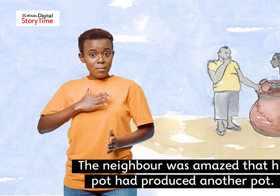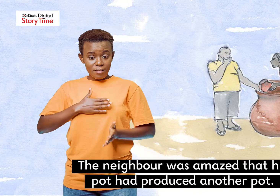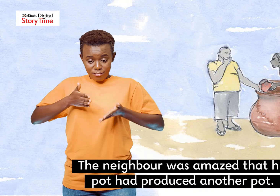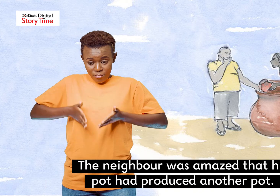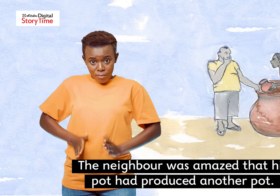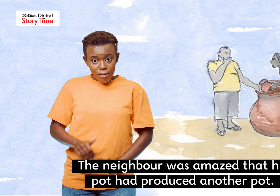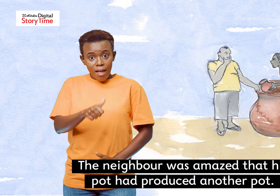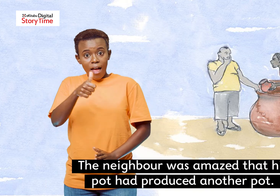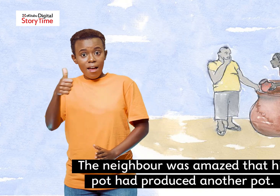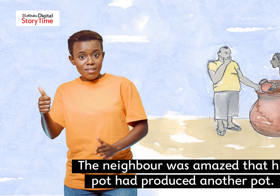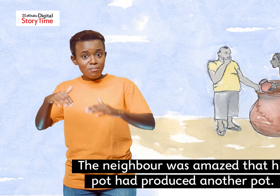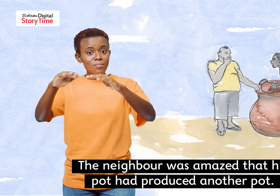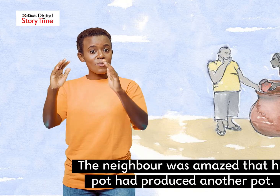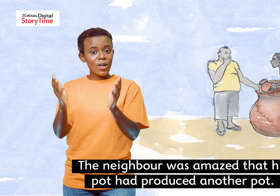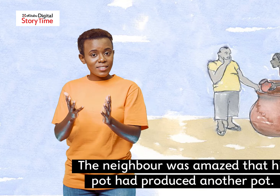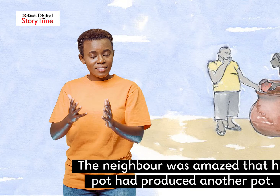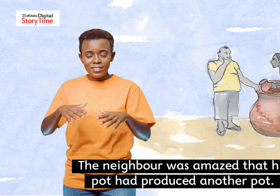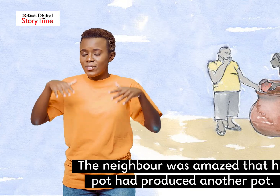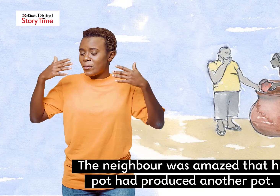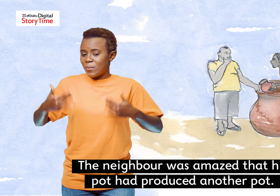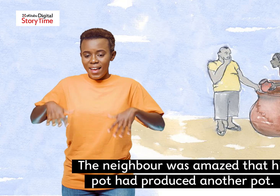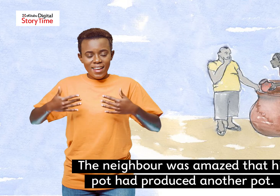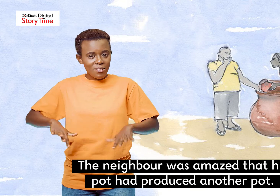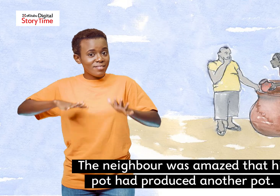was amazed that his pot had produced another pot.